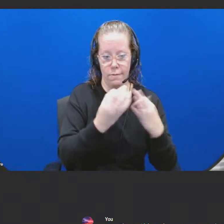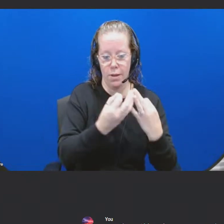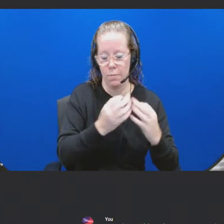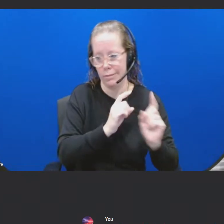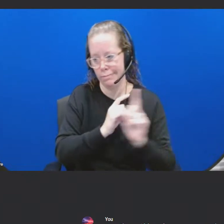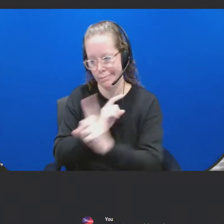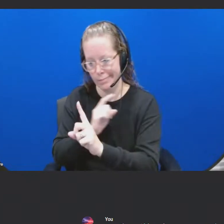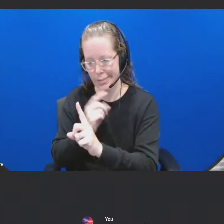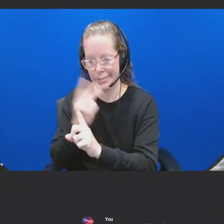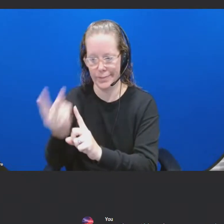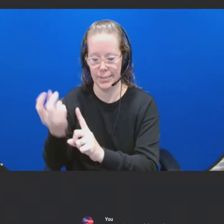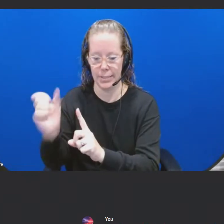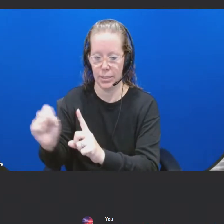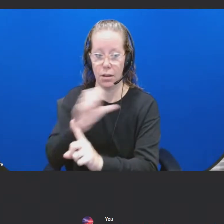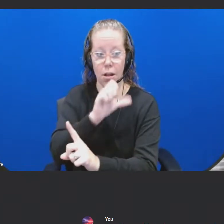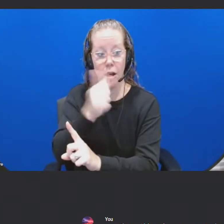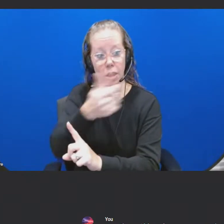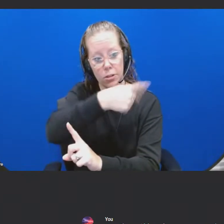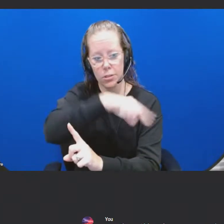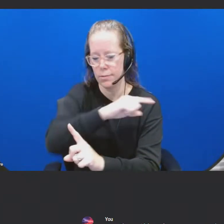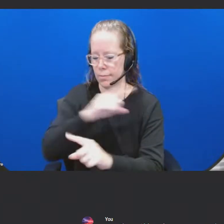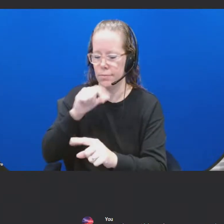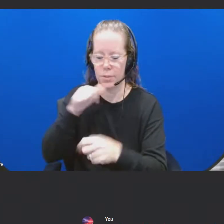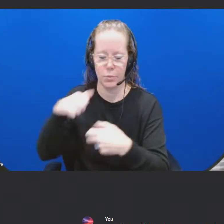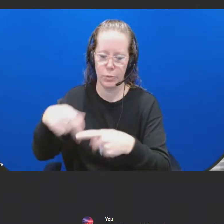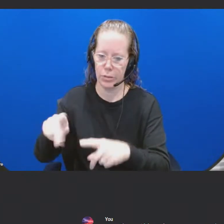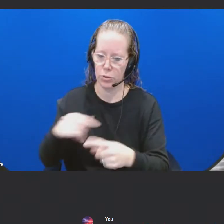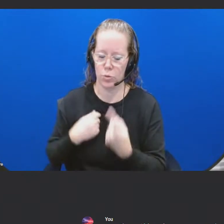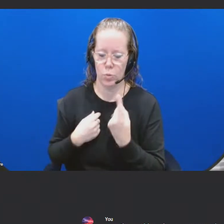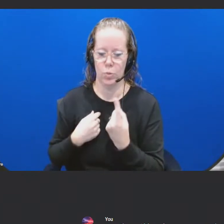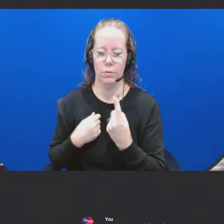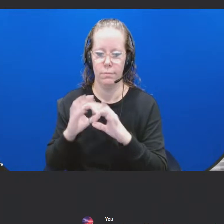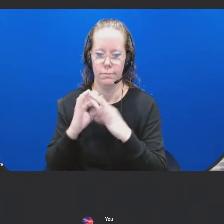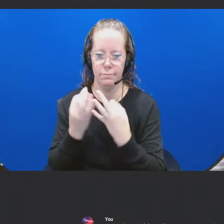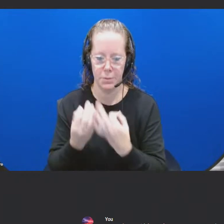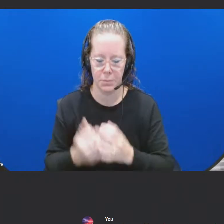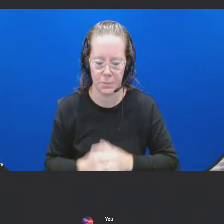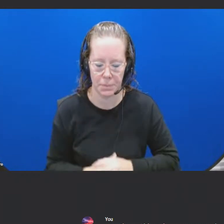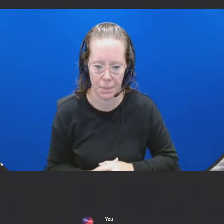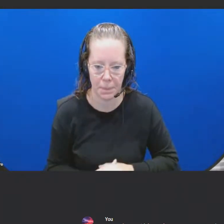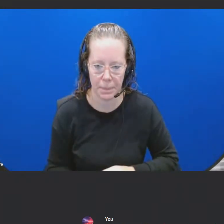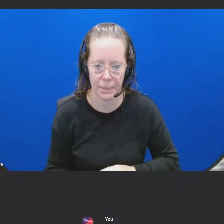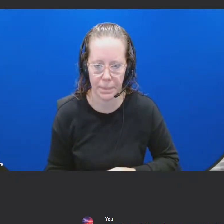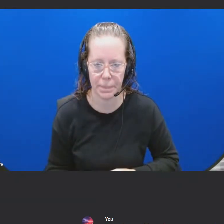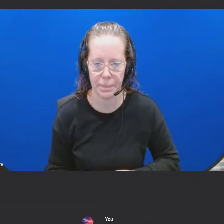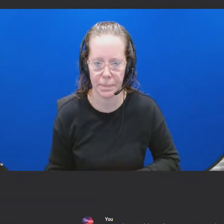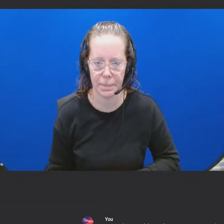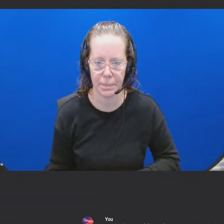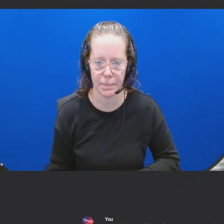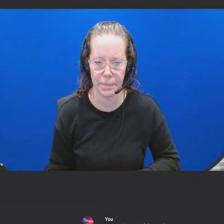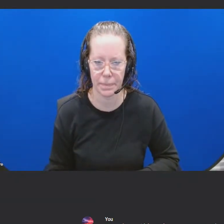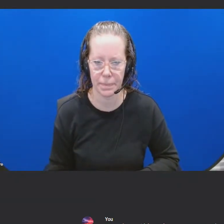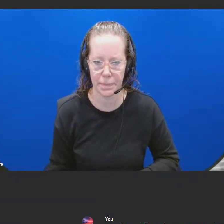the affected area or if they had COVID. Um,